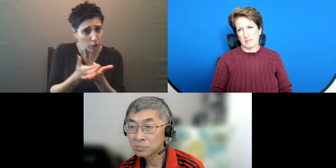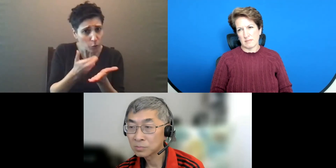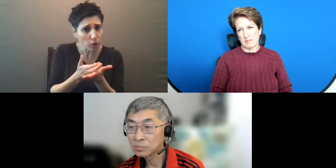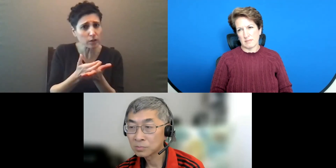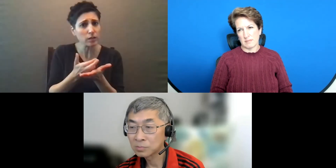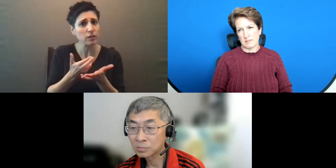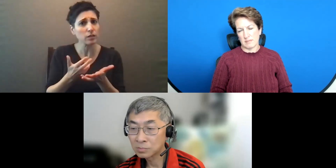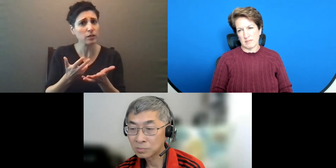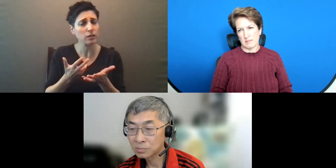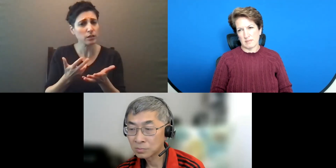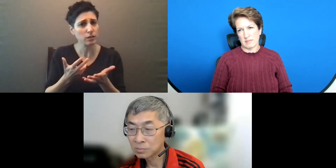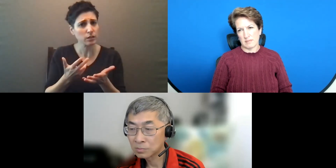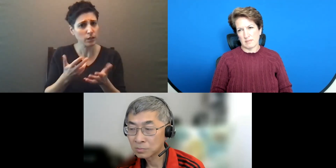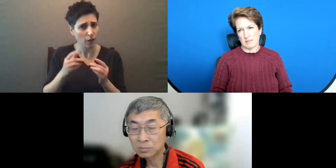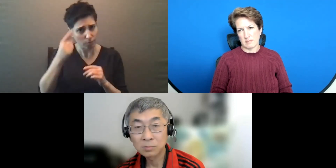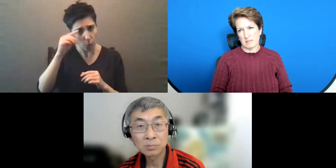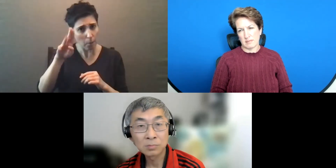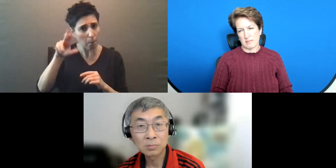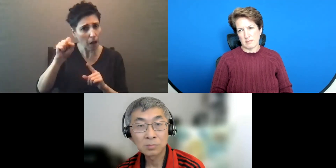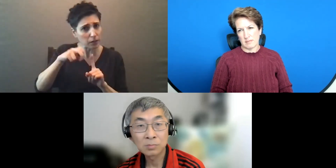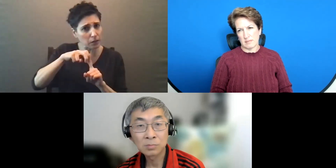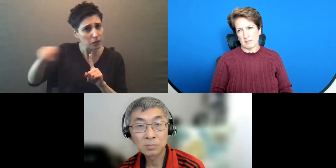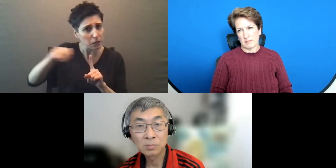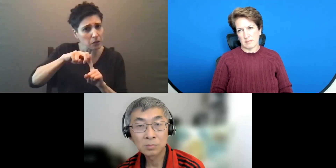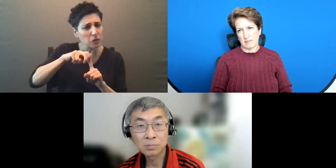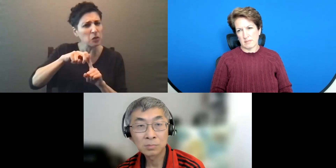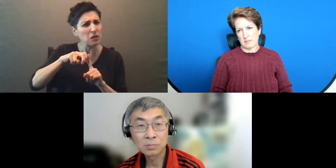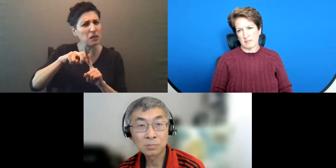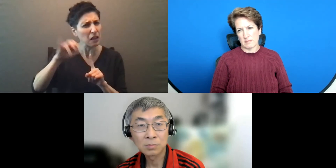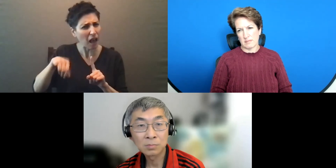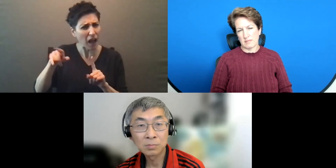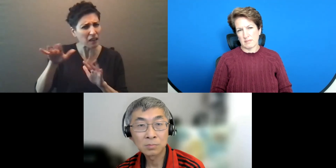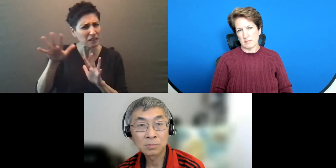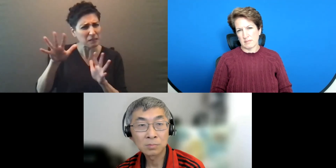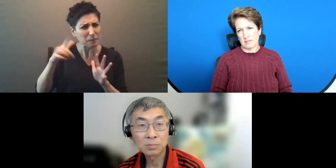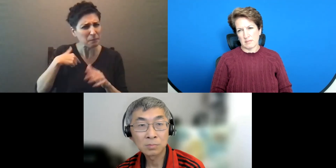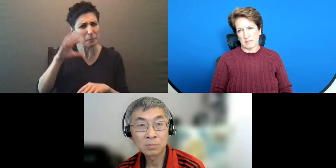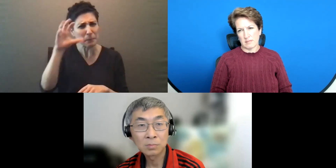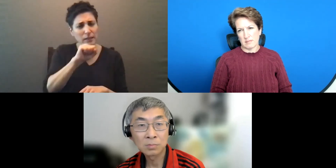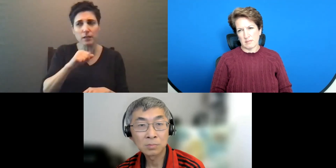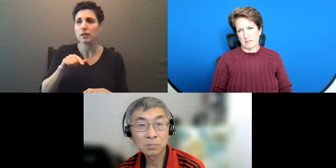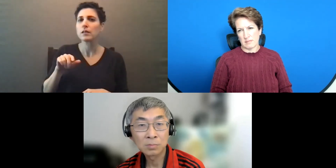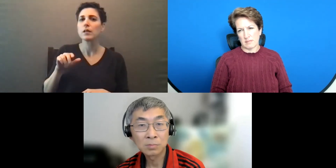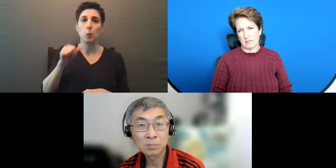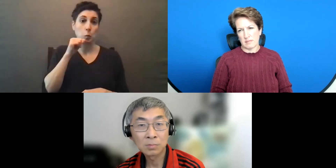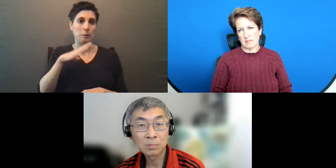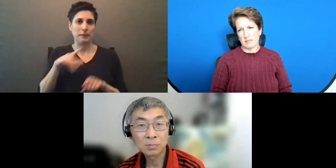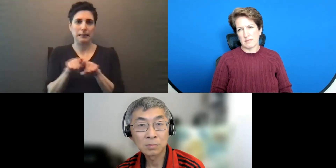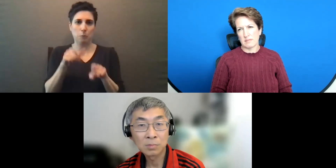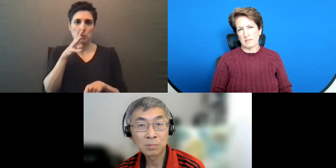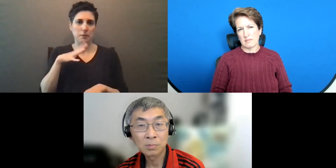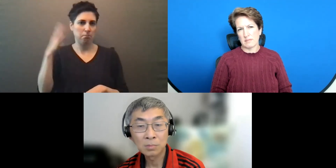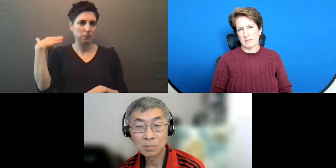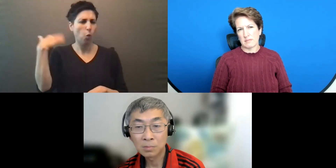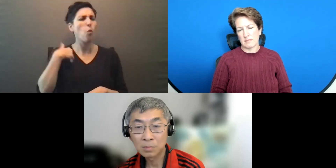things like take the bus as part of your outreach? No, I'm sorry, but no, I don't mean that